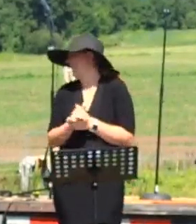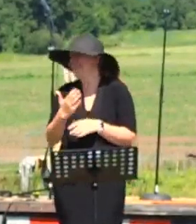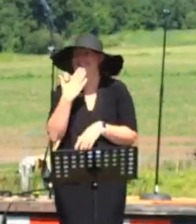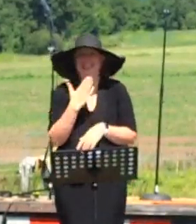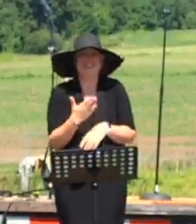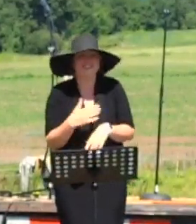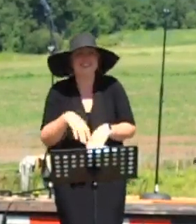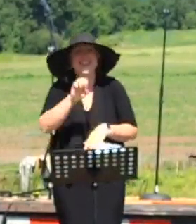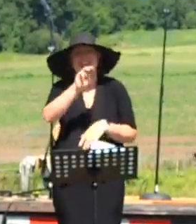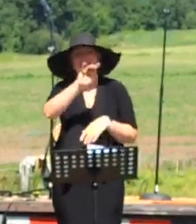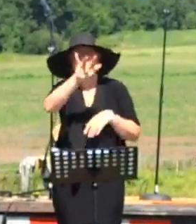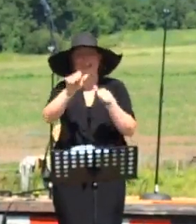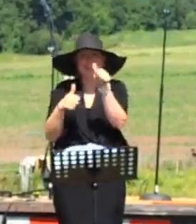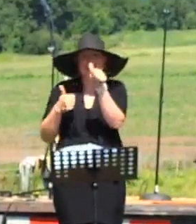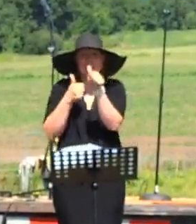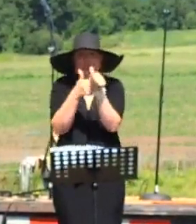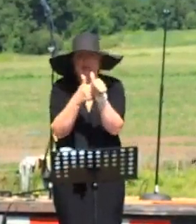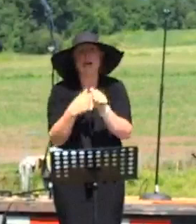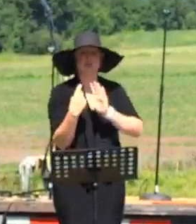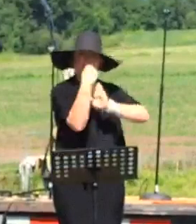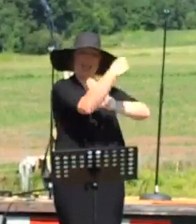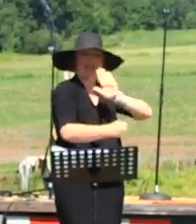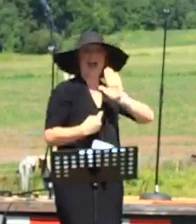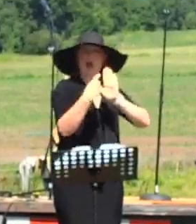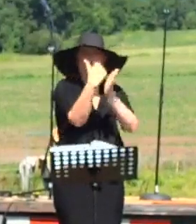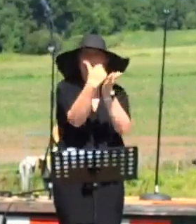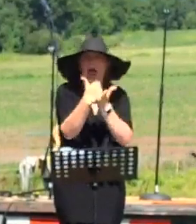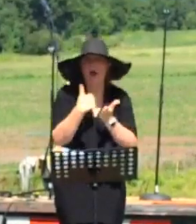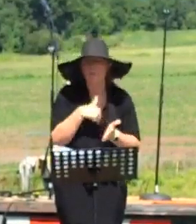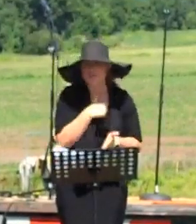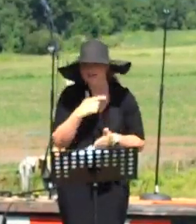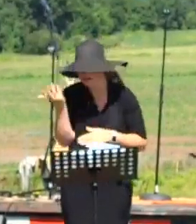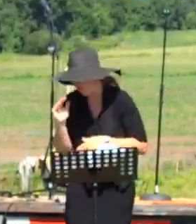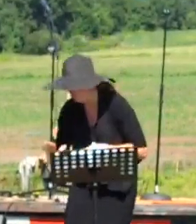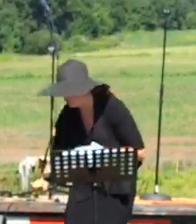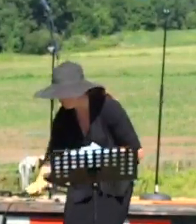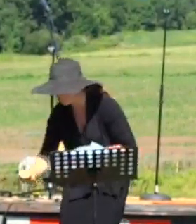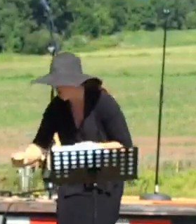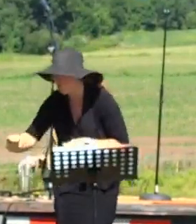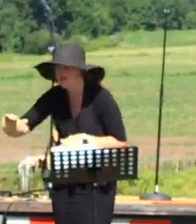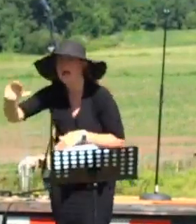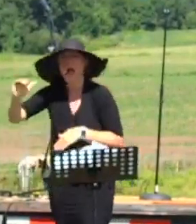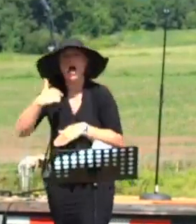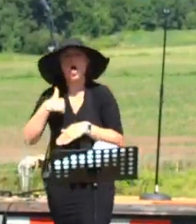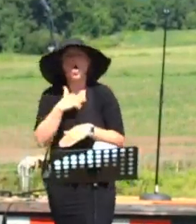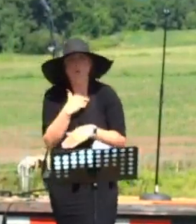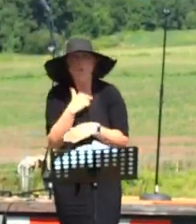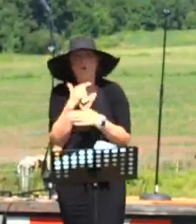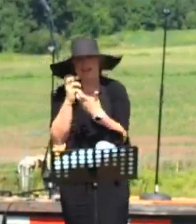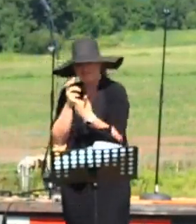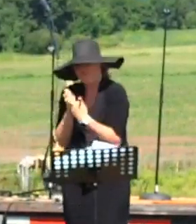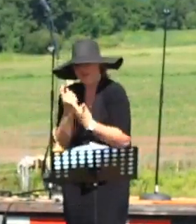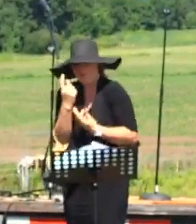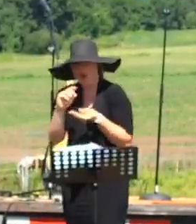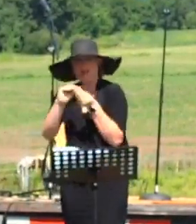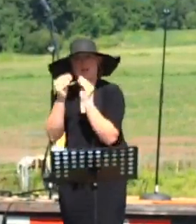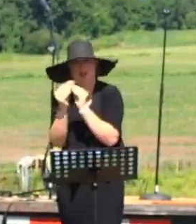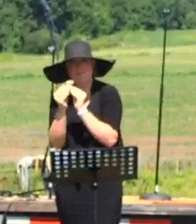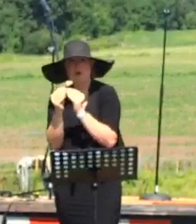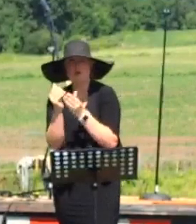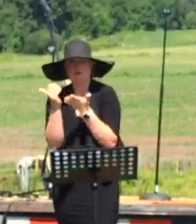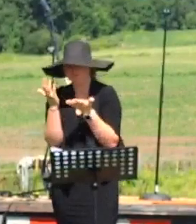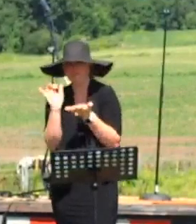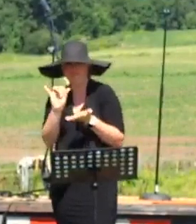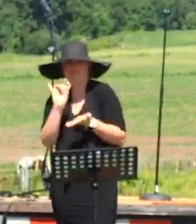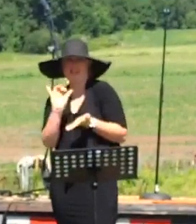there. And to help us as little people kind of make sense of this big world. And as a result, we get into one of these